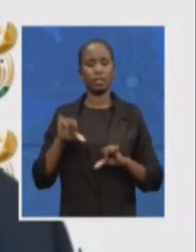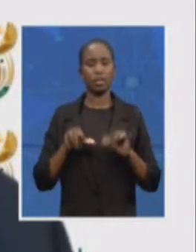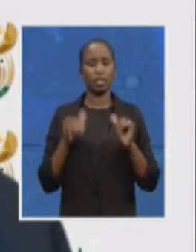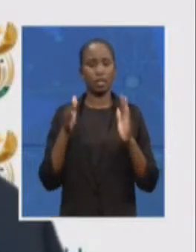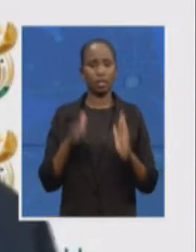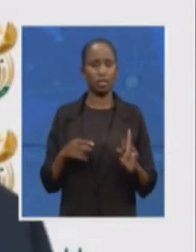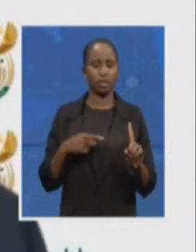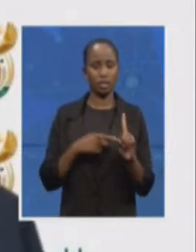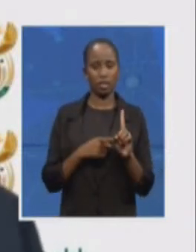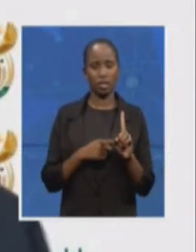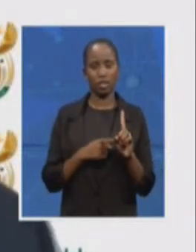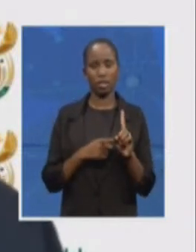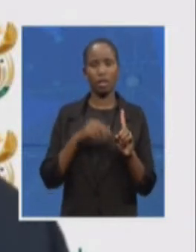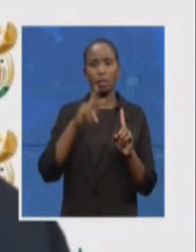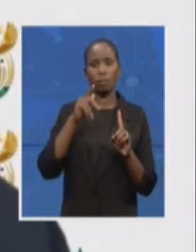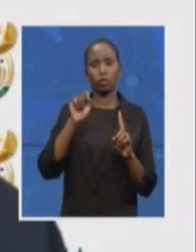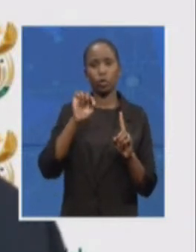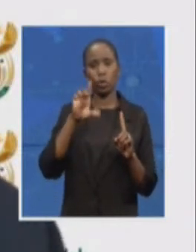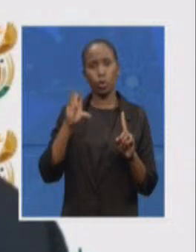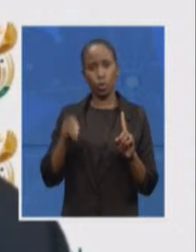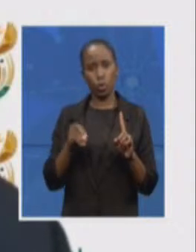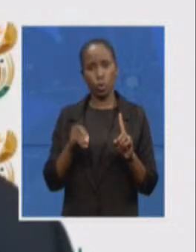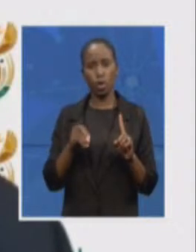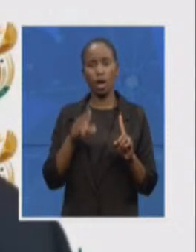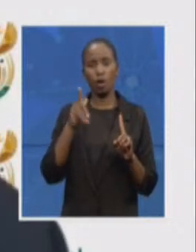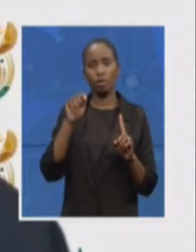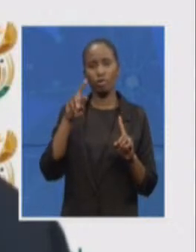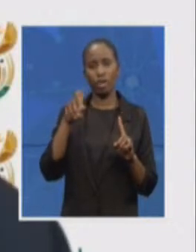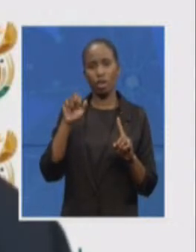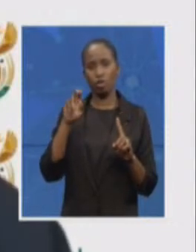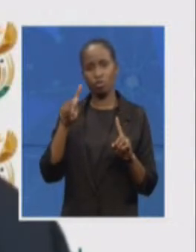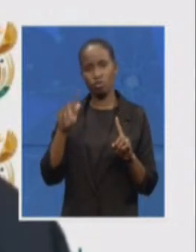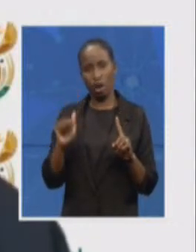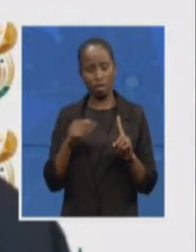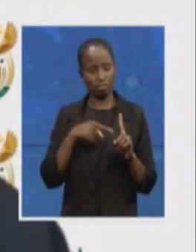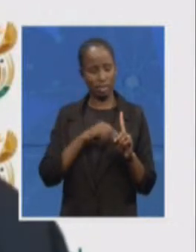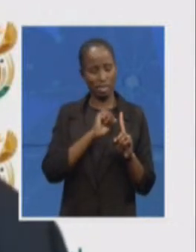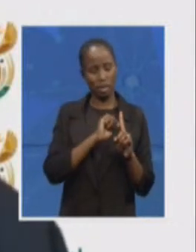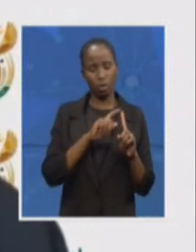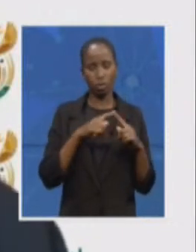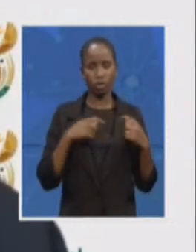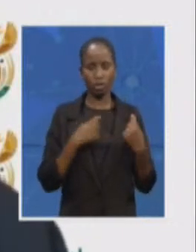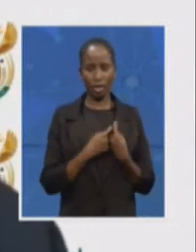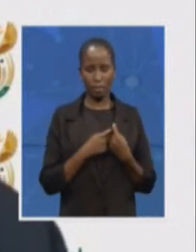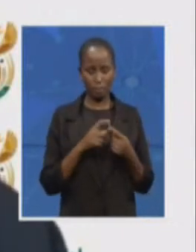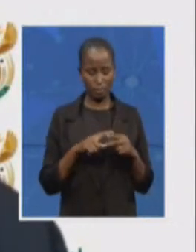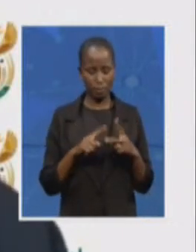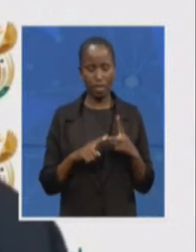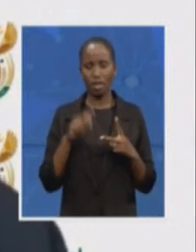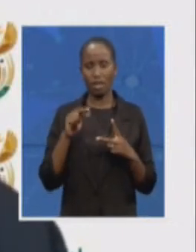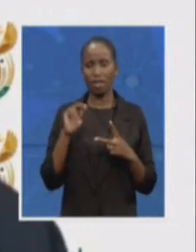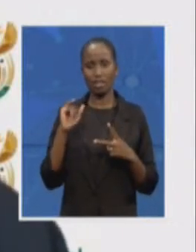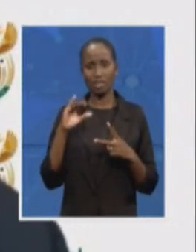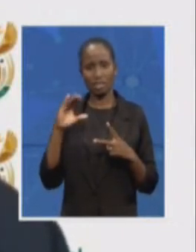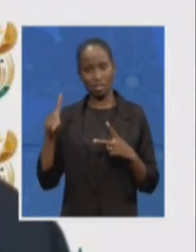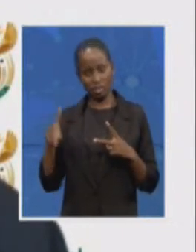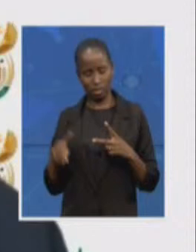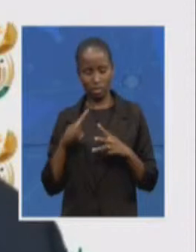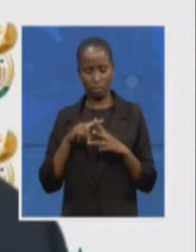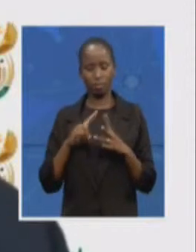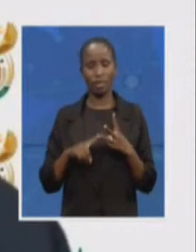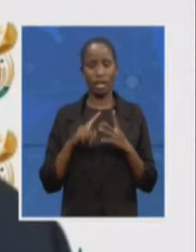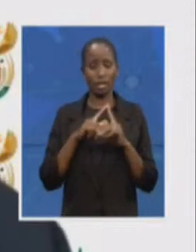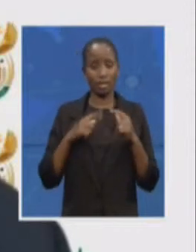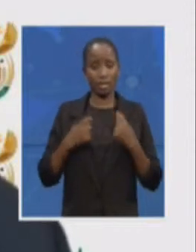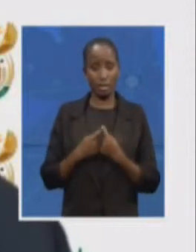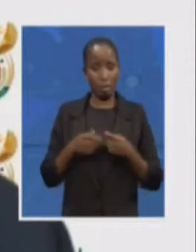also with Professor Karim and NICD and all our team which is here. It's often said, you're